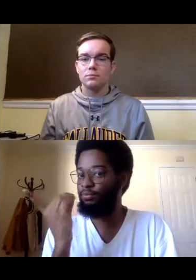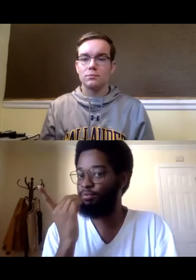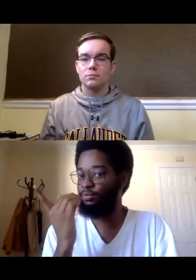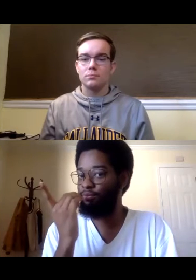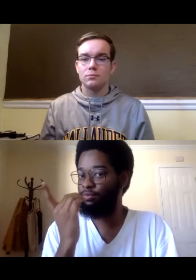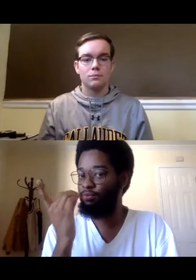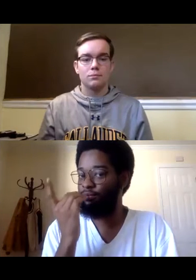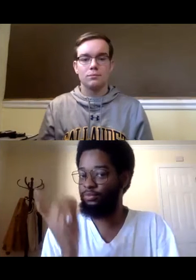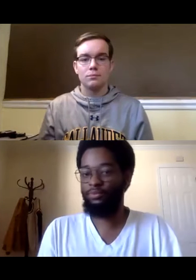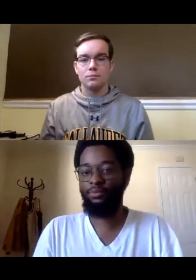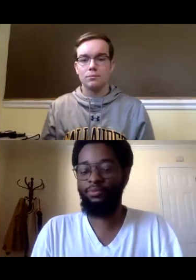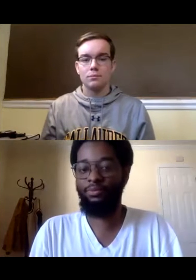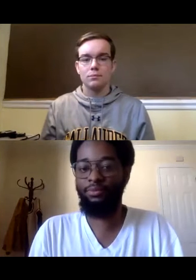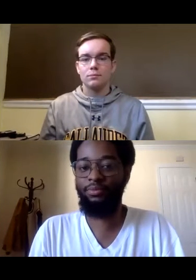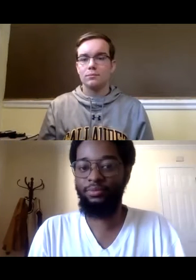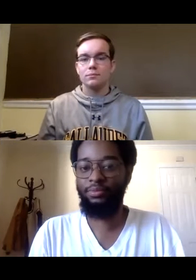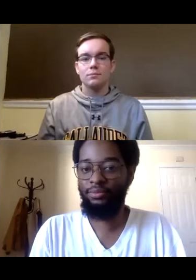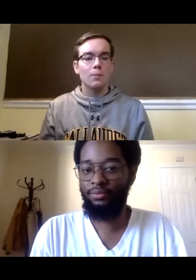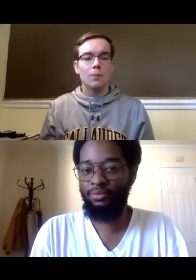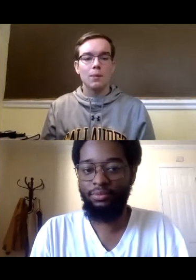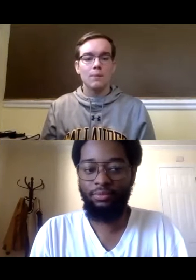sign for dinner.